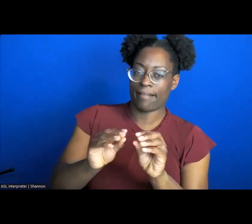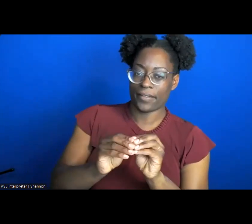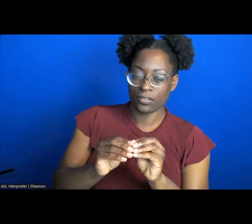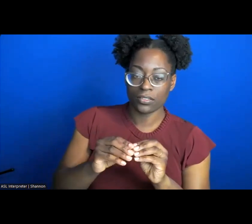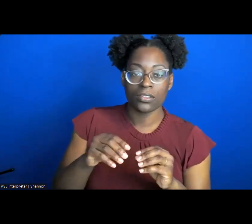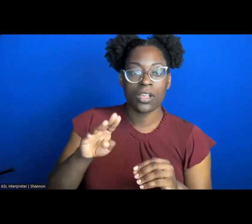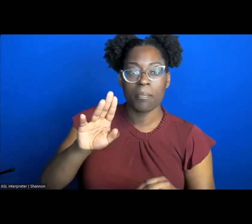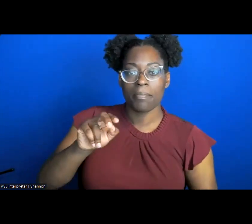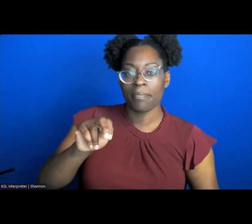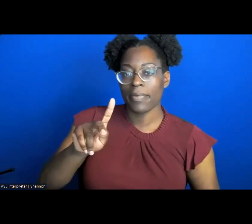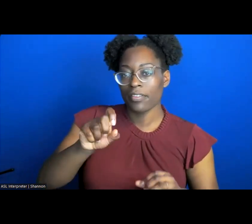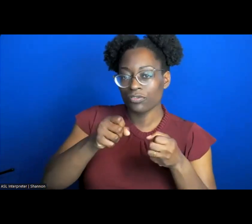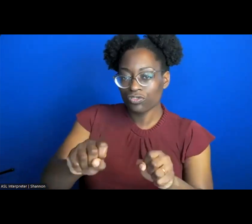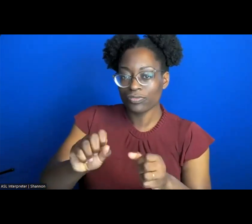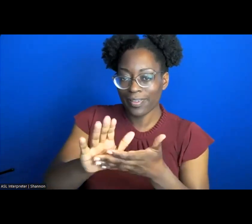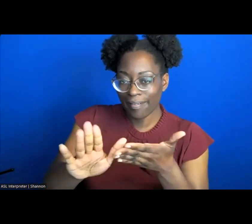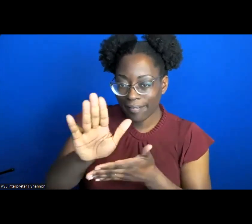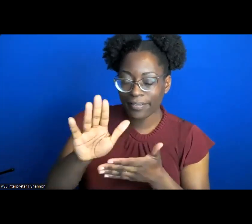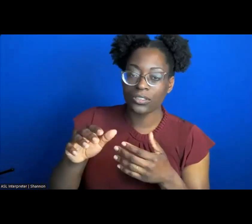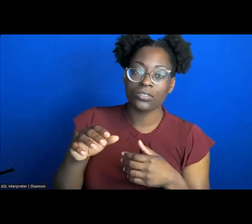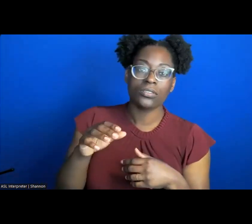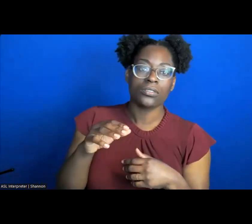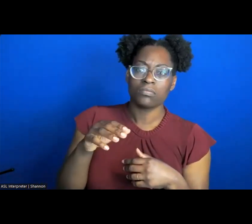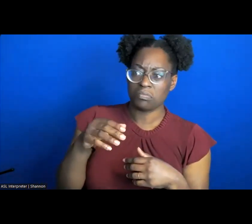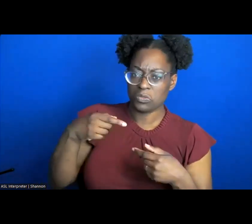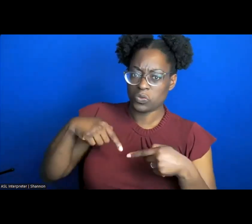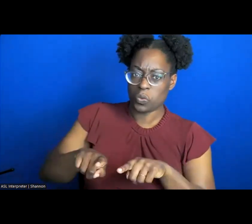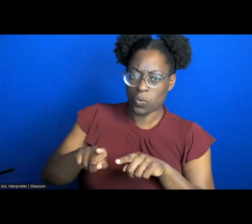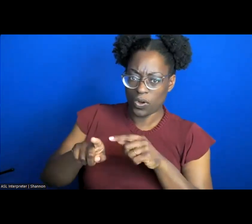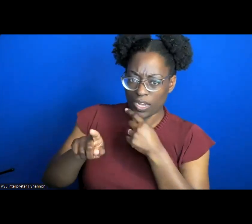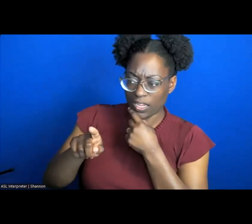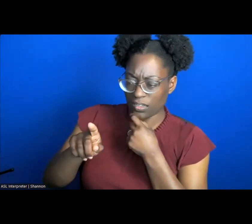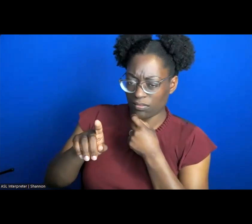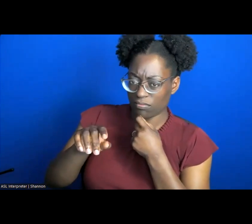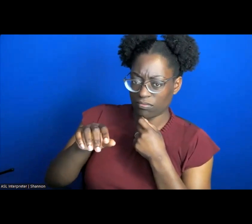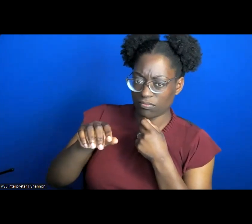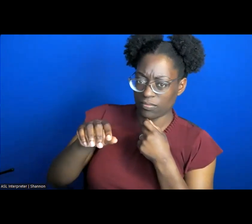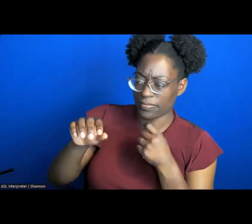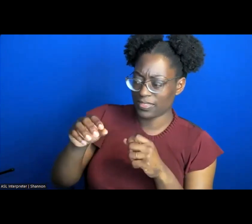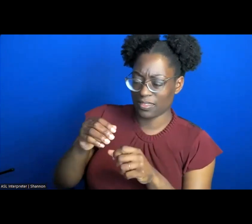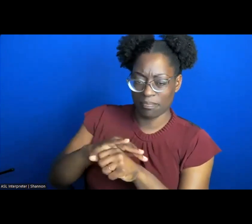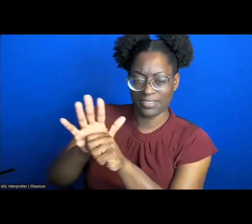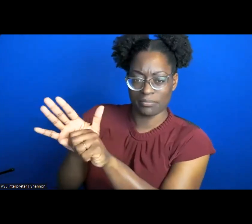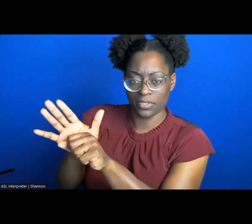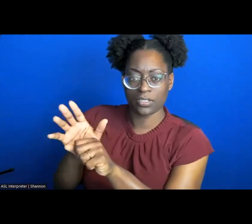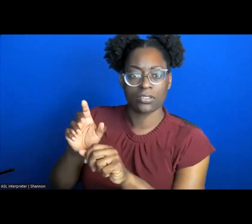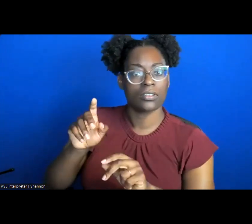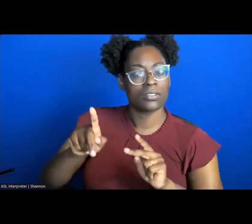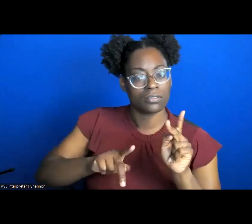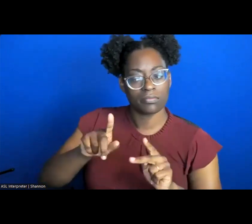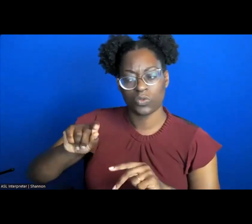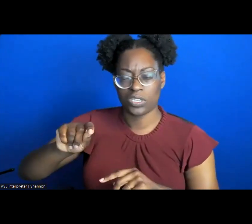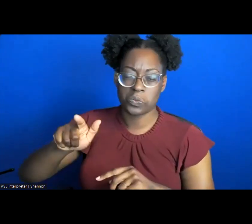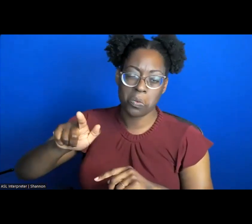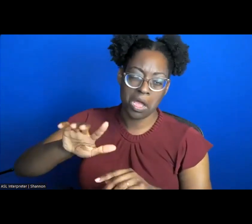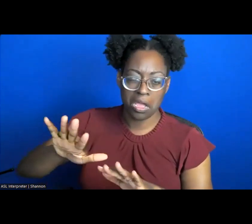in college? Why didn't we learn this in our teacher education programs? Why is this the only professional development opportunity we